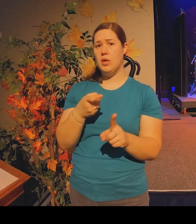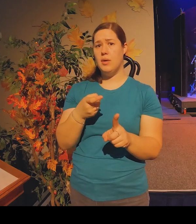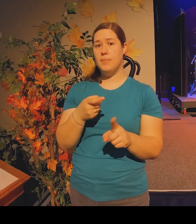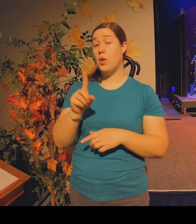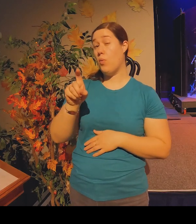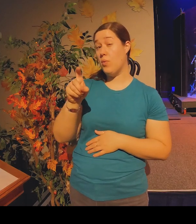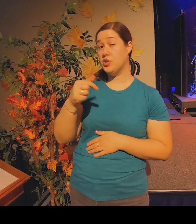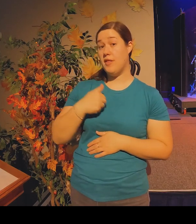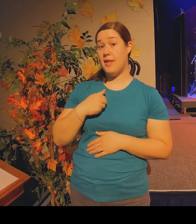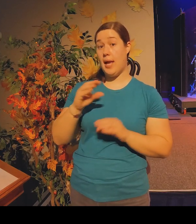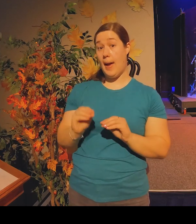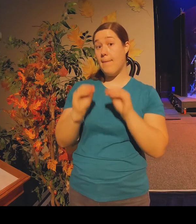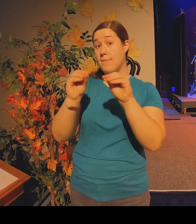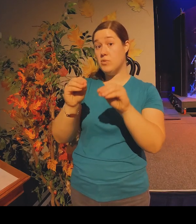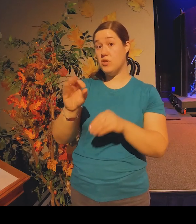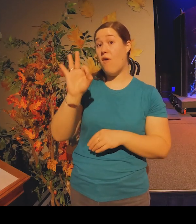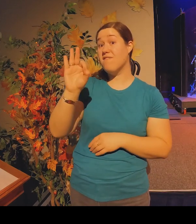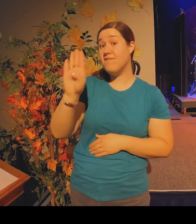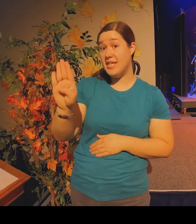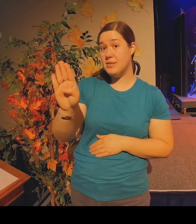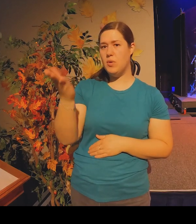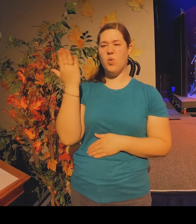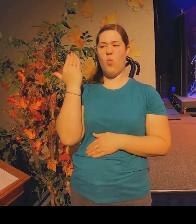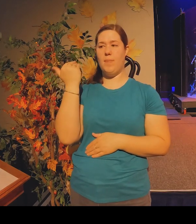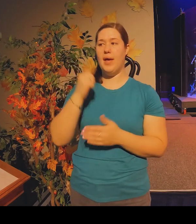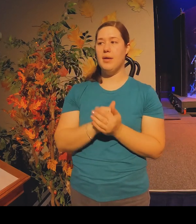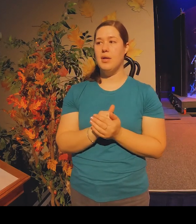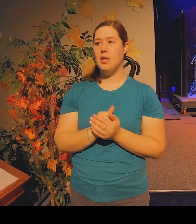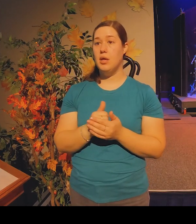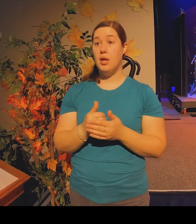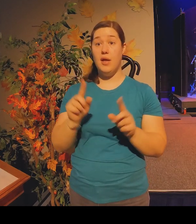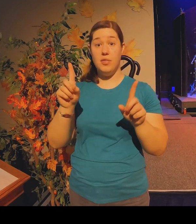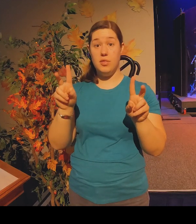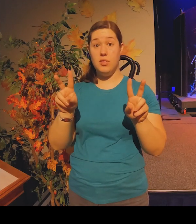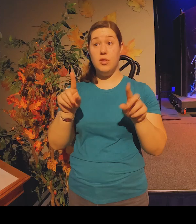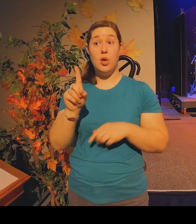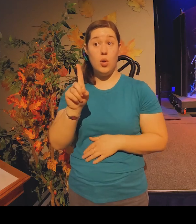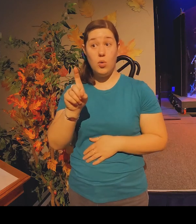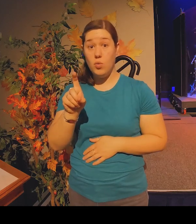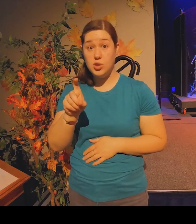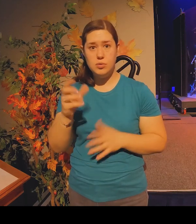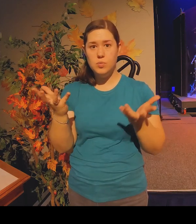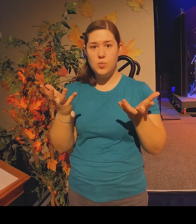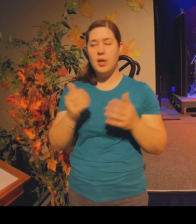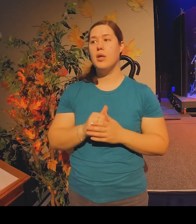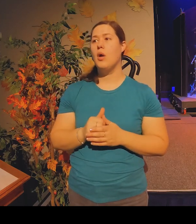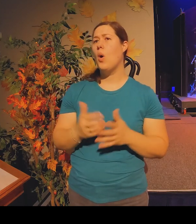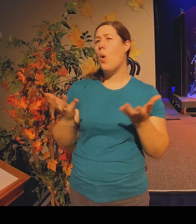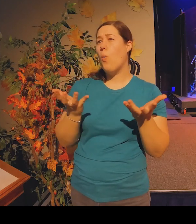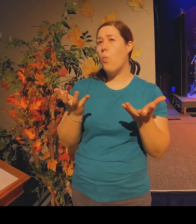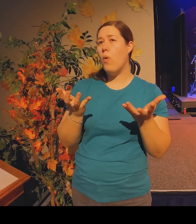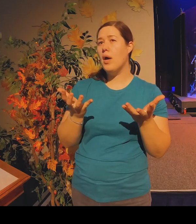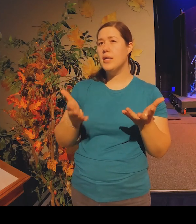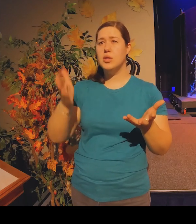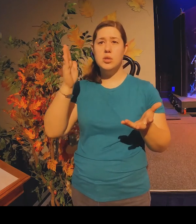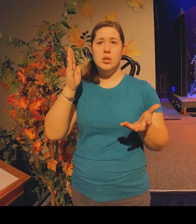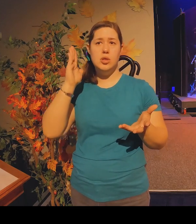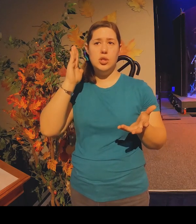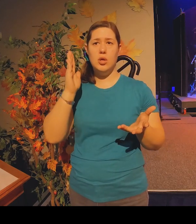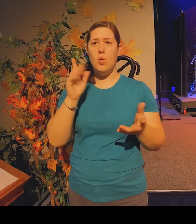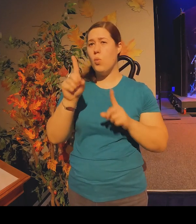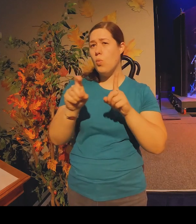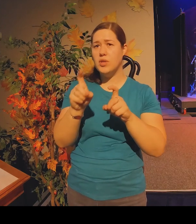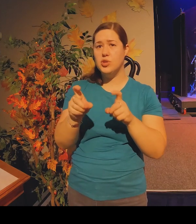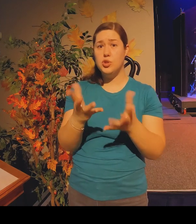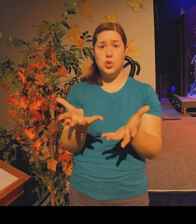what question would you like a sermon to answer? And after just a day or so, I received over 100 responses, all kinds